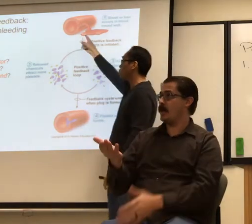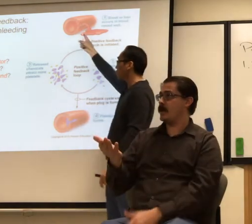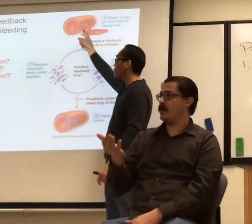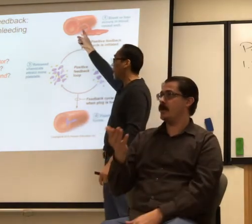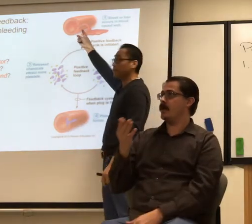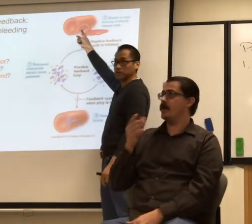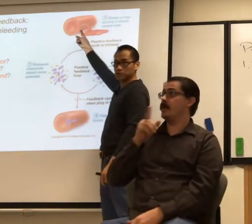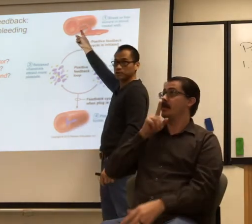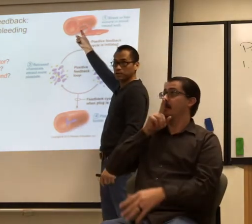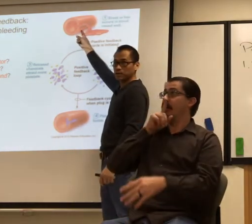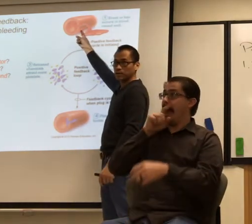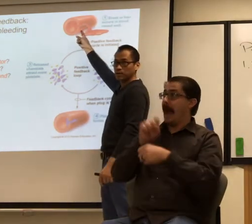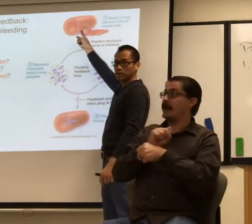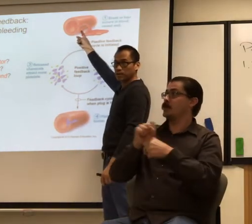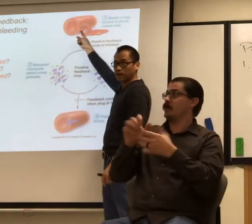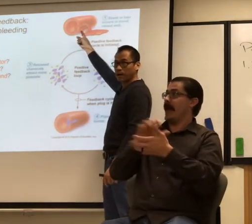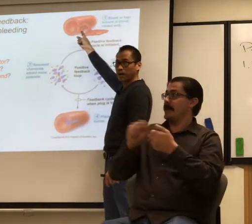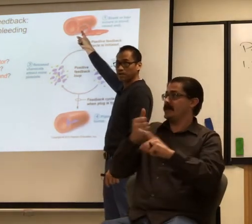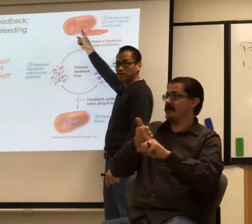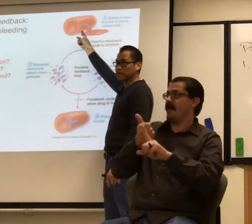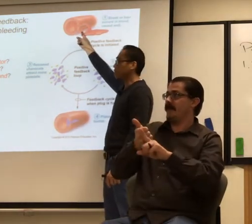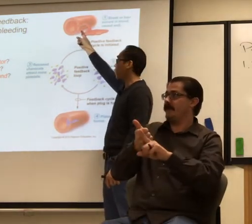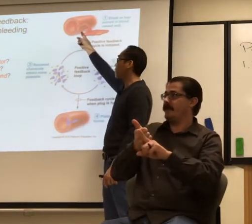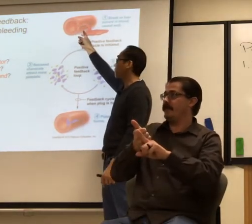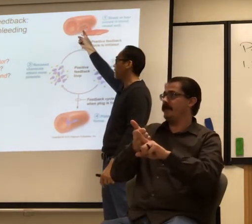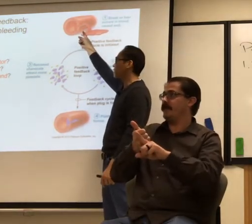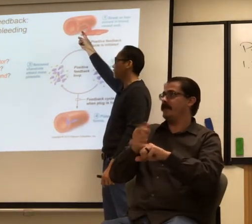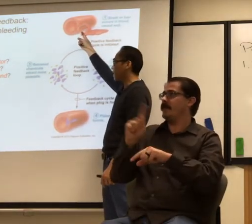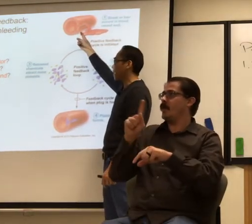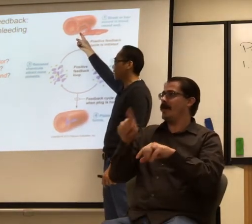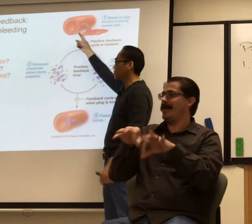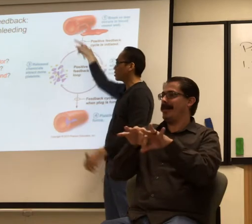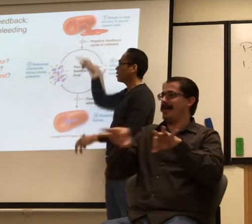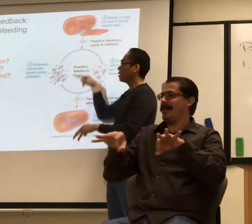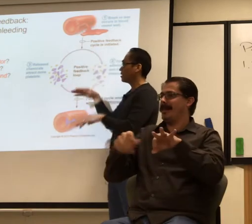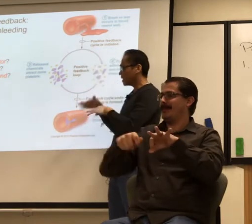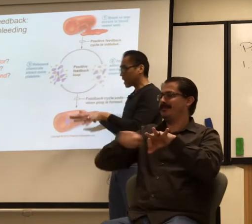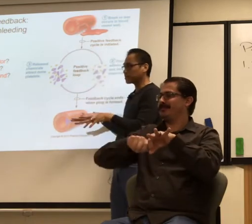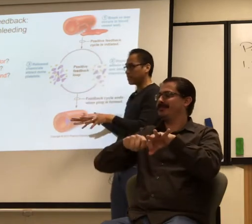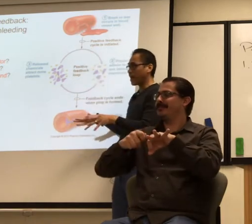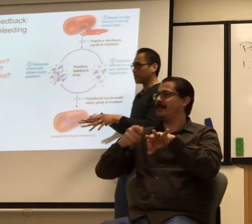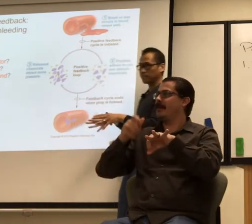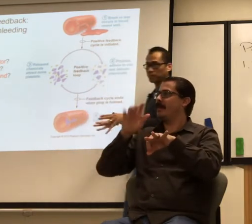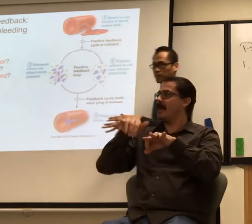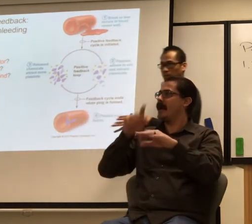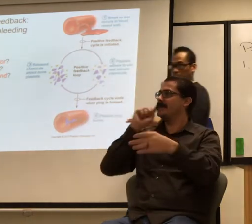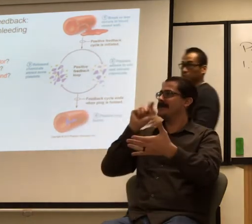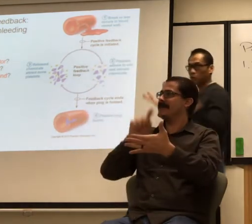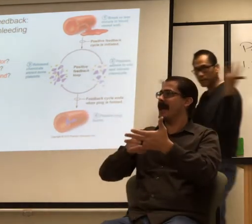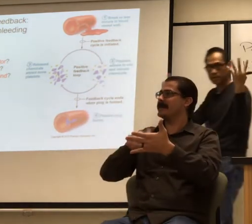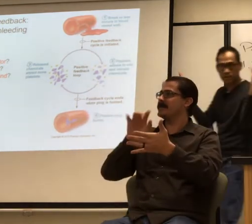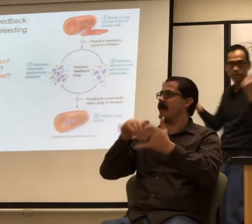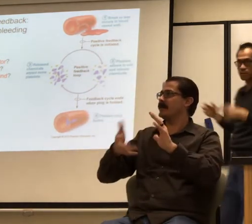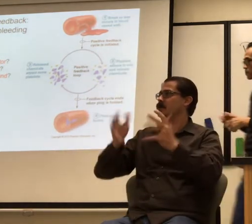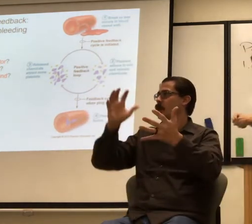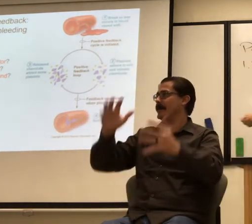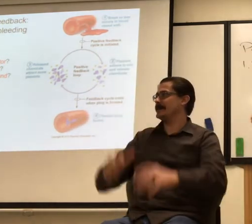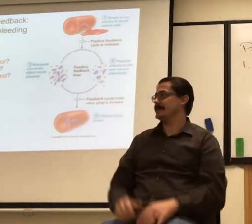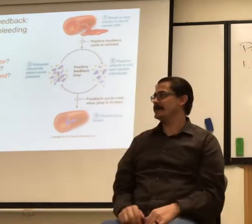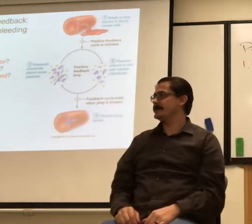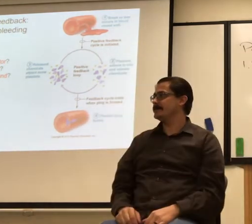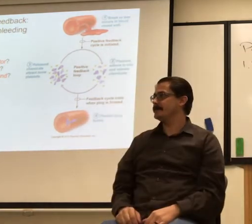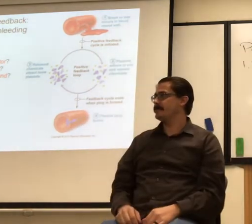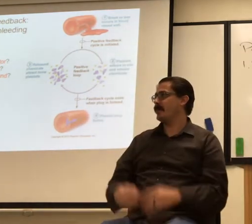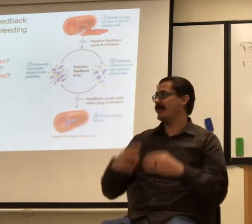the actual damage. Okay, where the vessel is damaged detects that disturbance, so to speak,